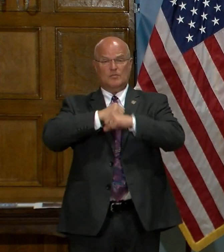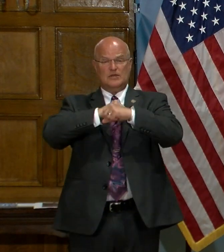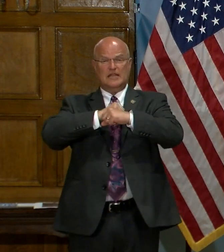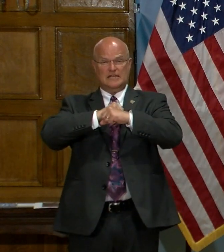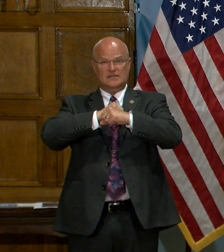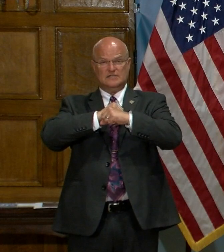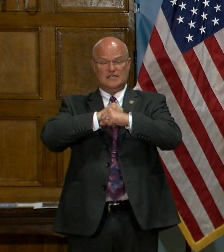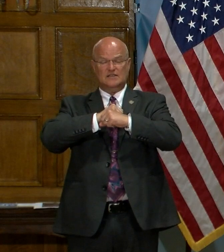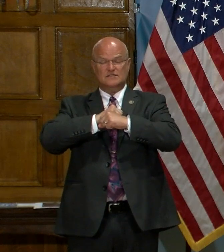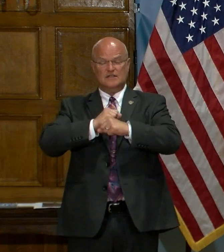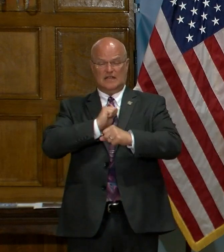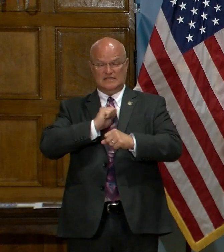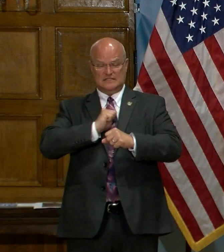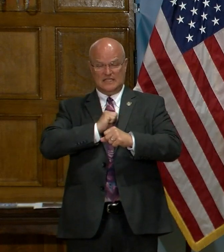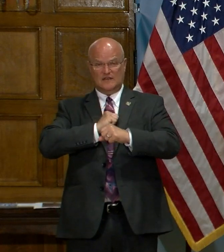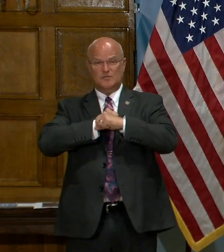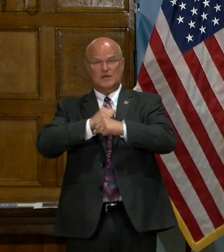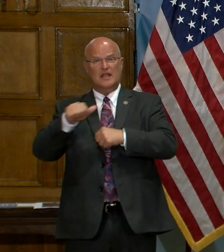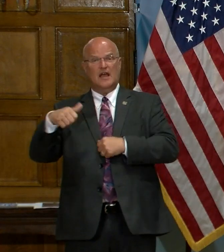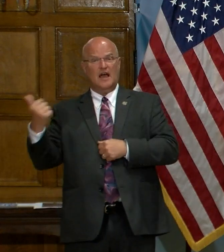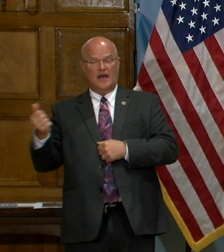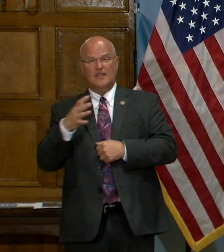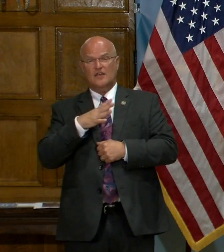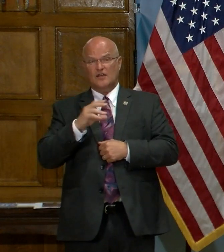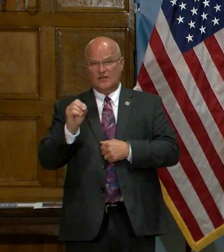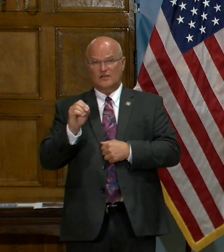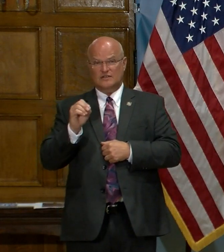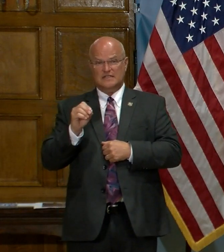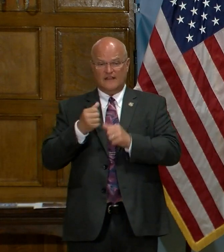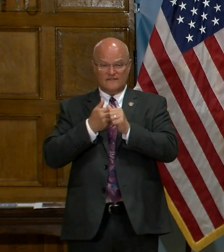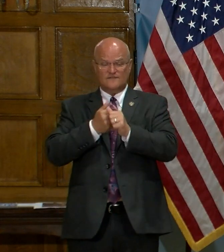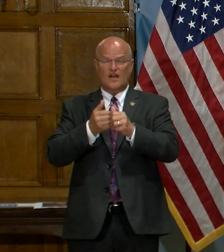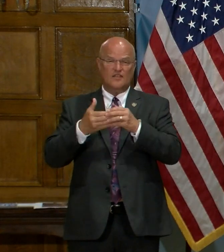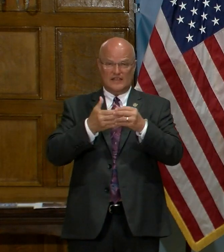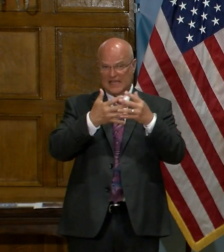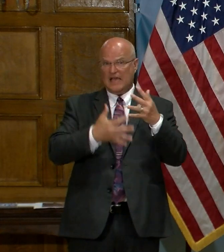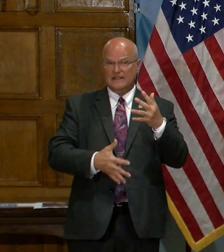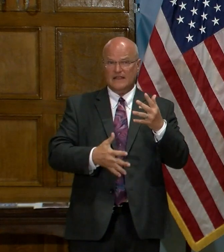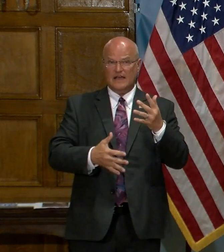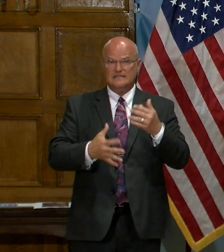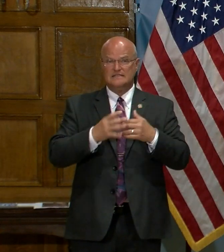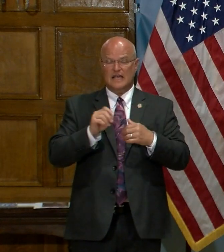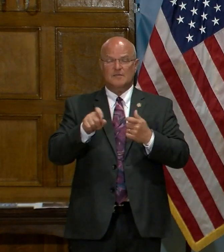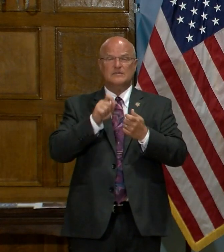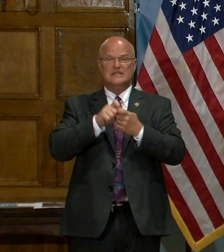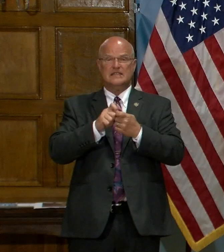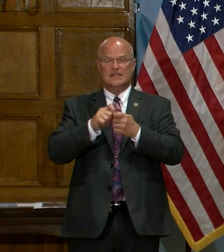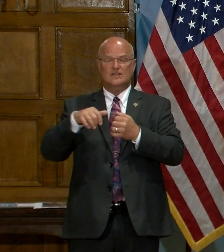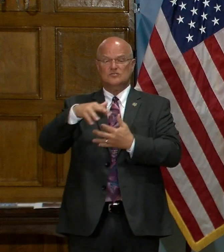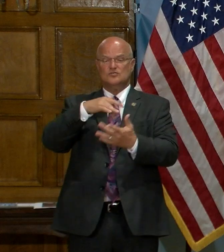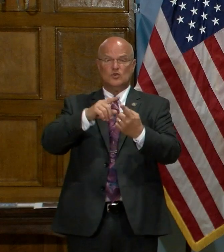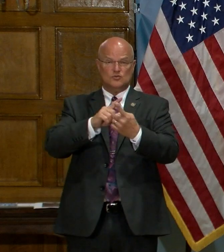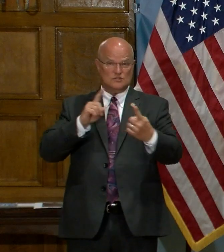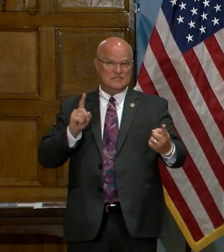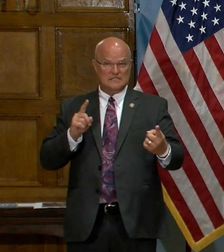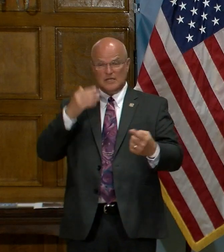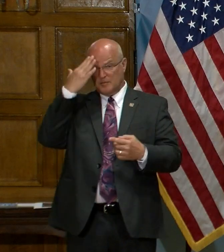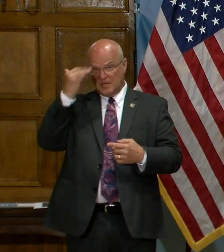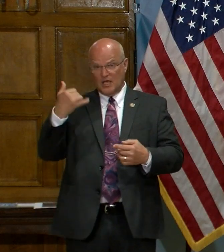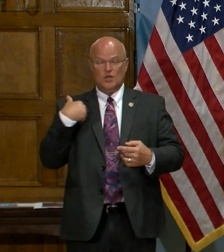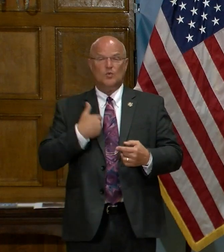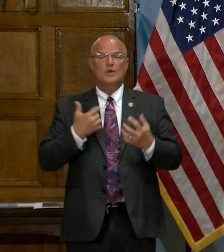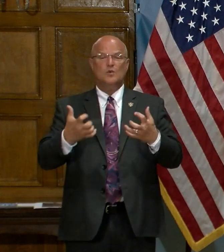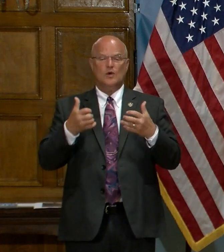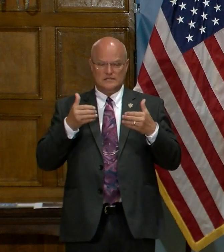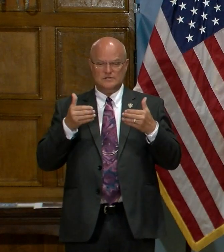protect ourselves, protect others, and as you said, follow the guidelines, and particularly in the social distancing, because we